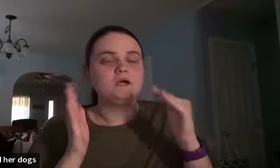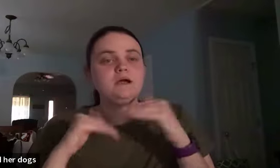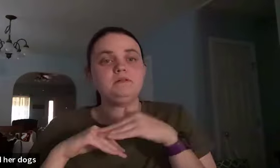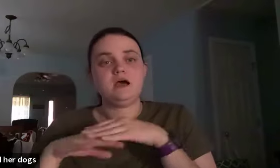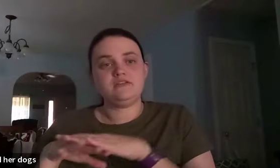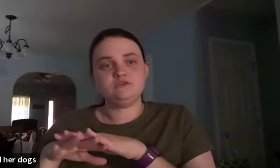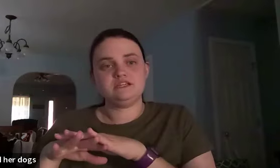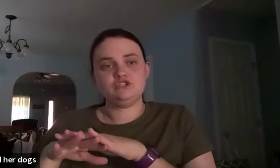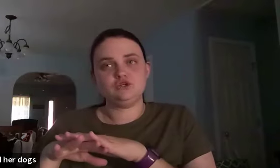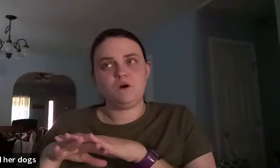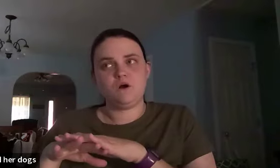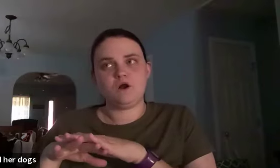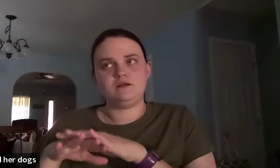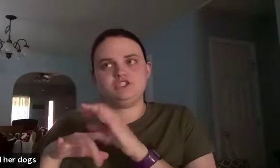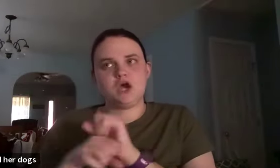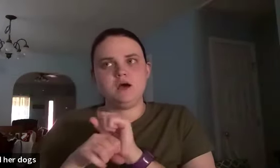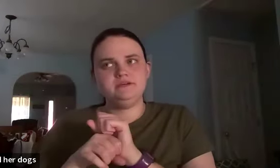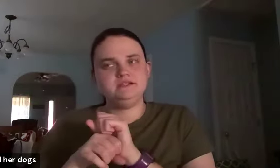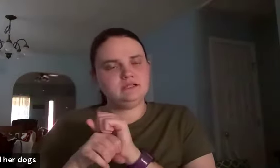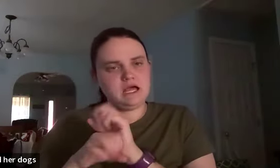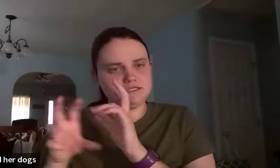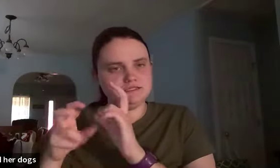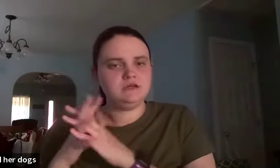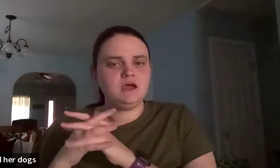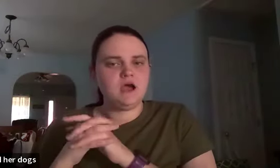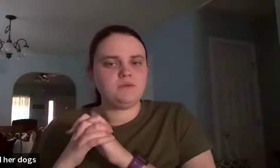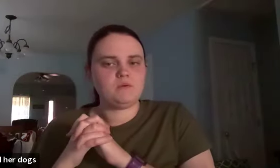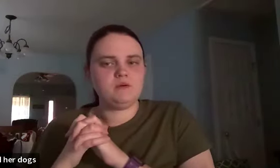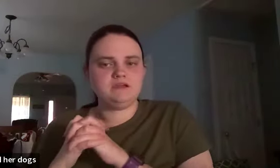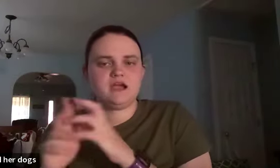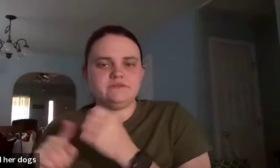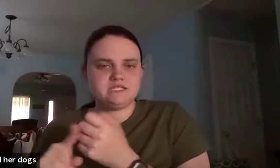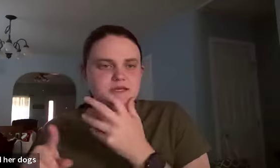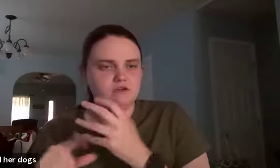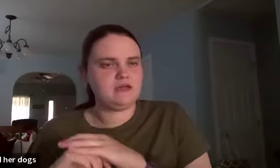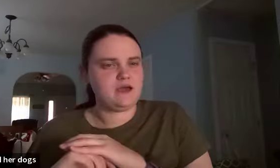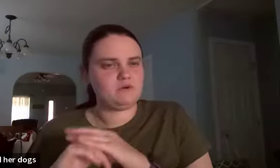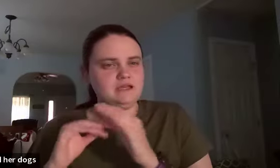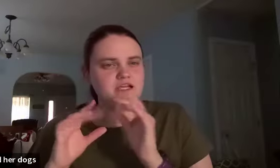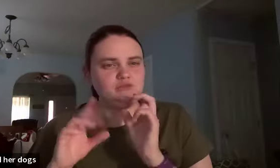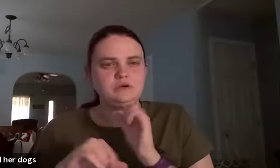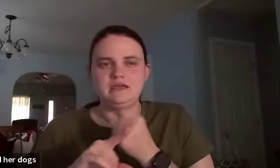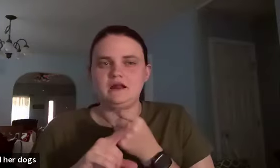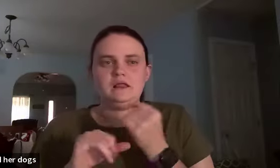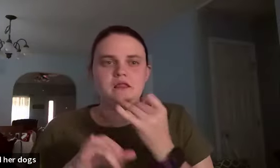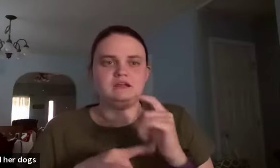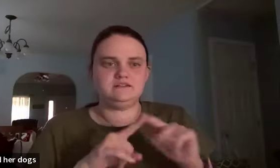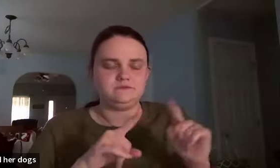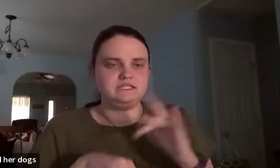going to apply those into our job class. That way we can kind of expand on it, and that way it will hit a lot of different